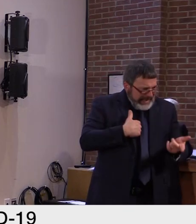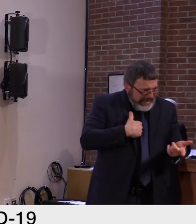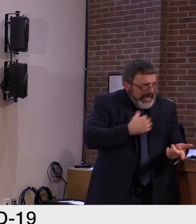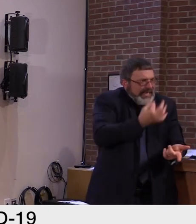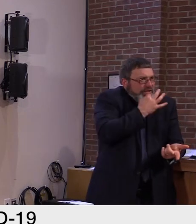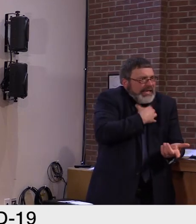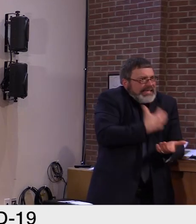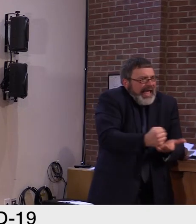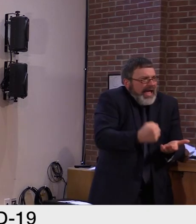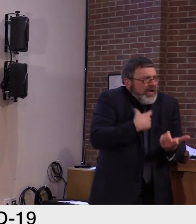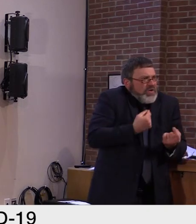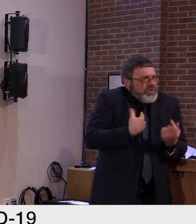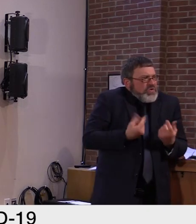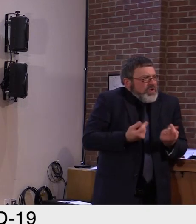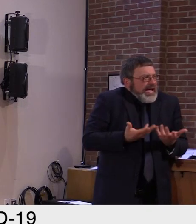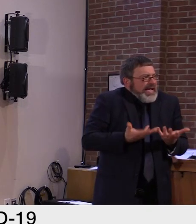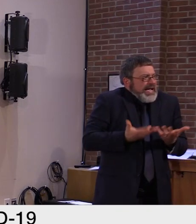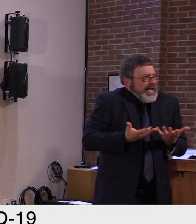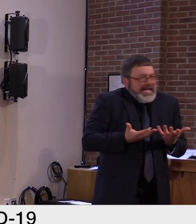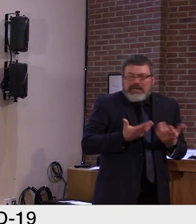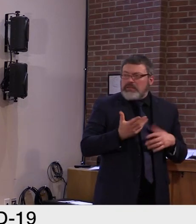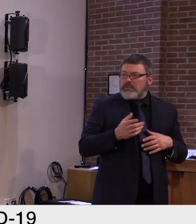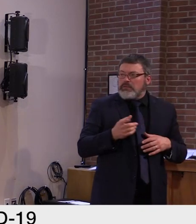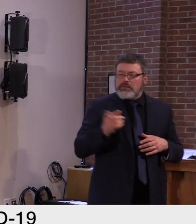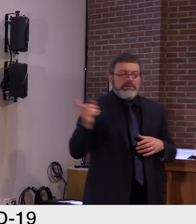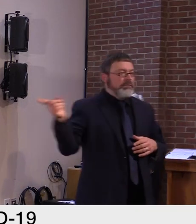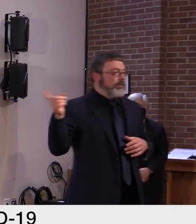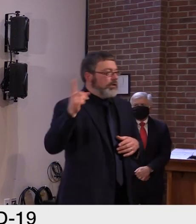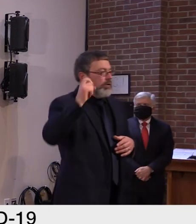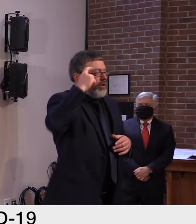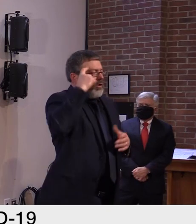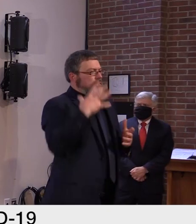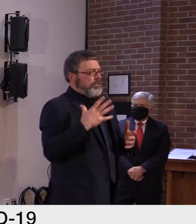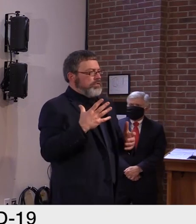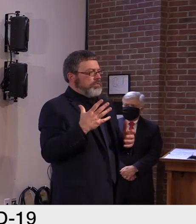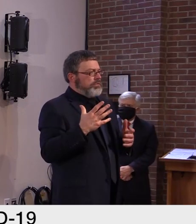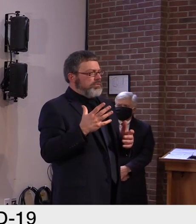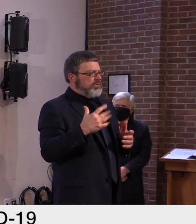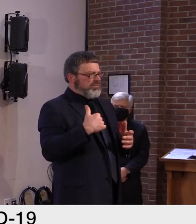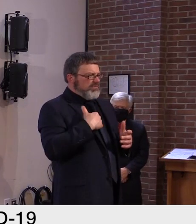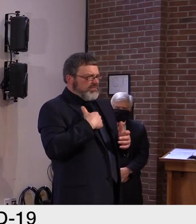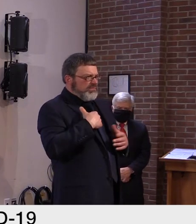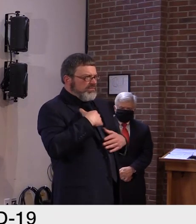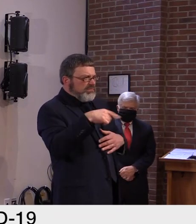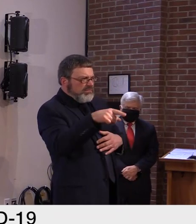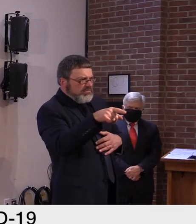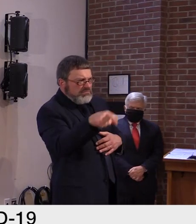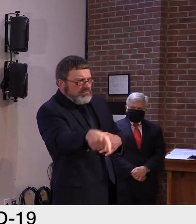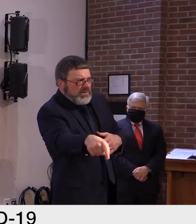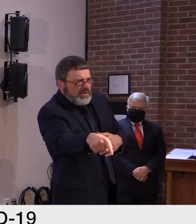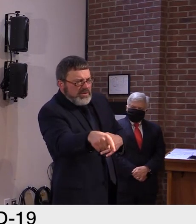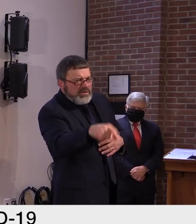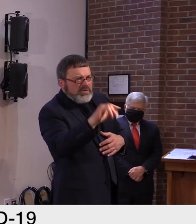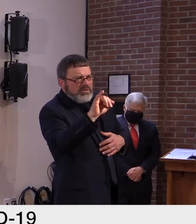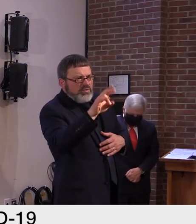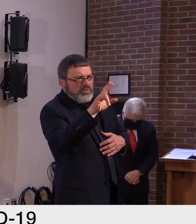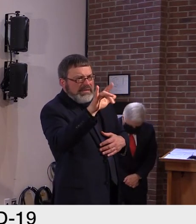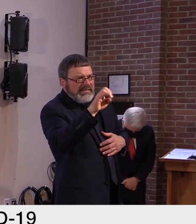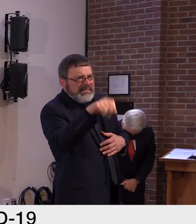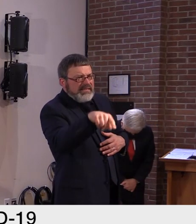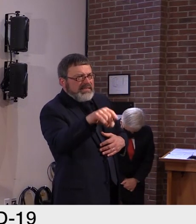be on the line, Secretary Moore. We do have provisions for getting some fuel to that